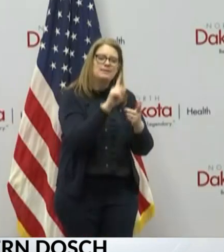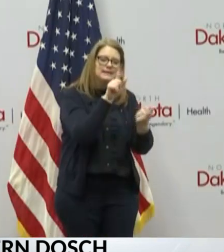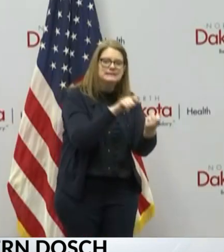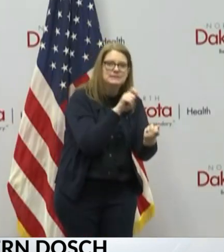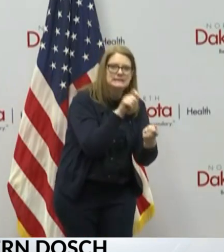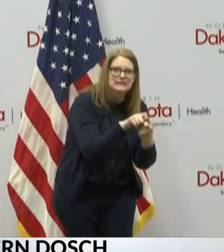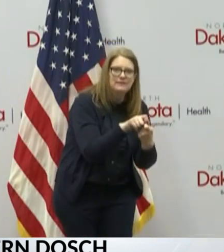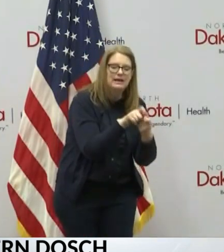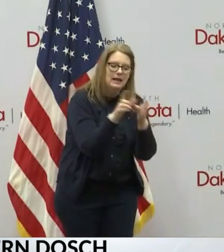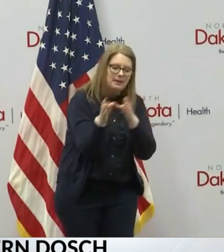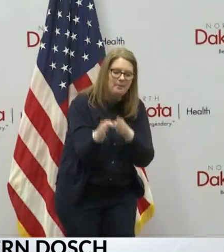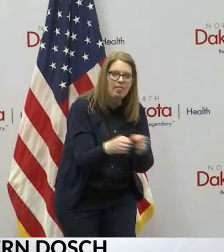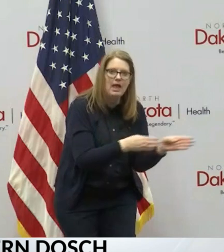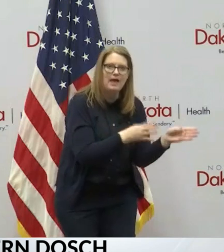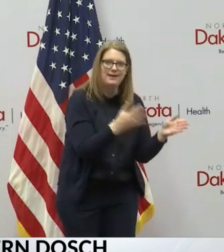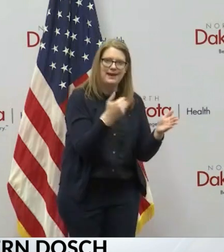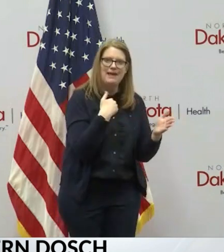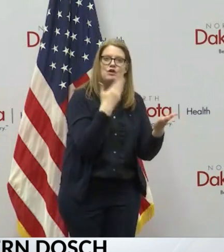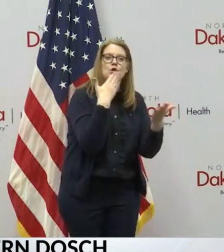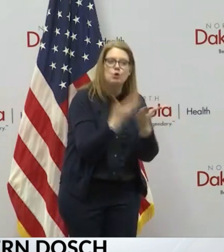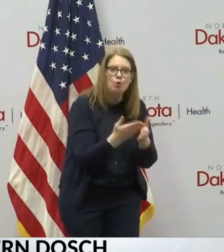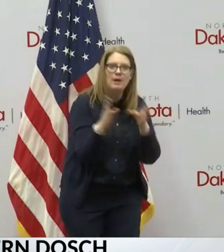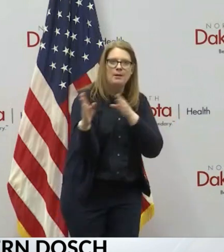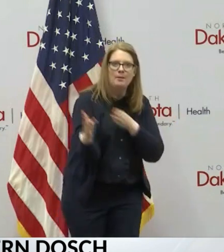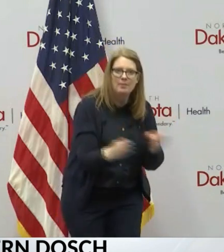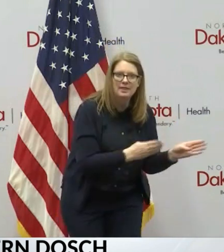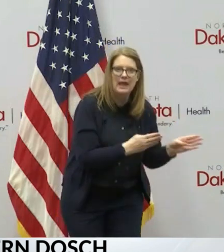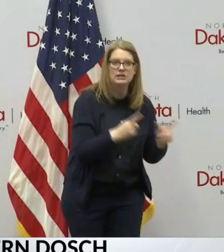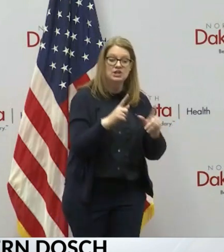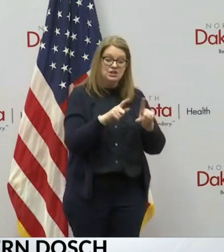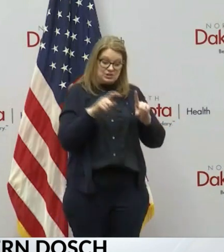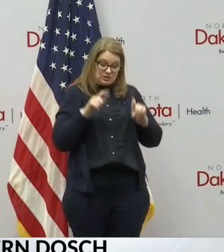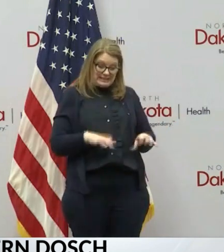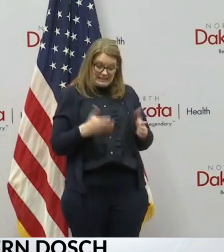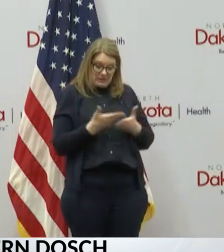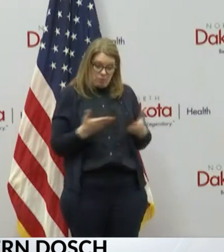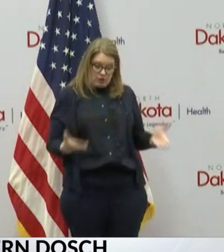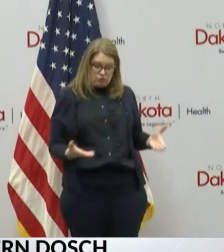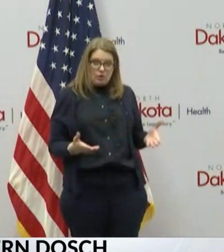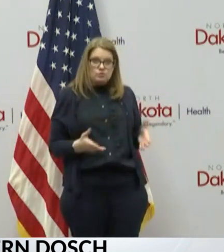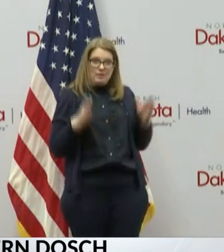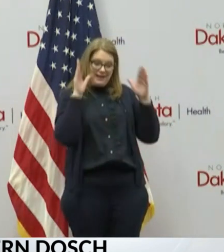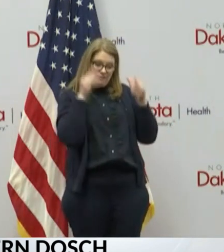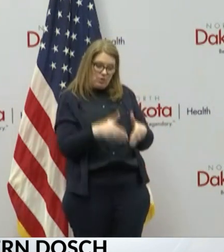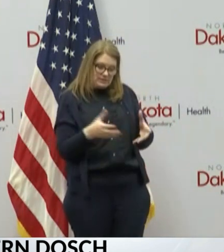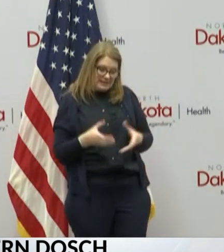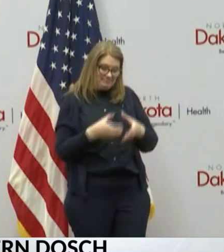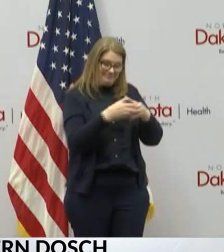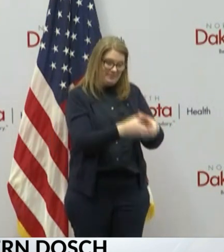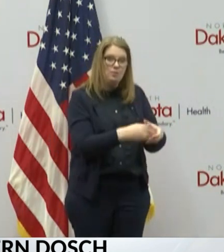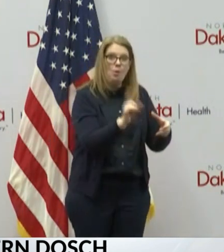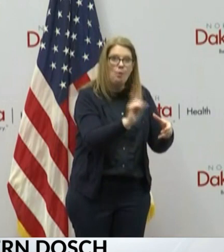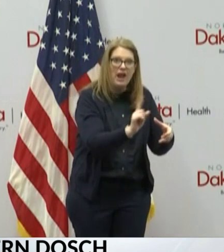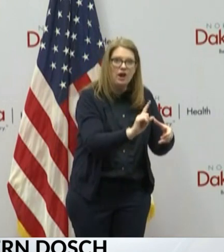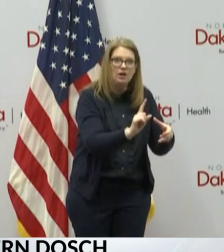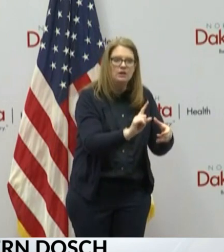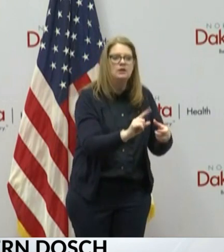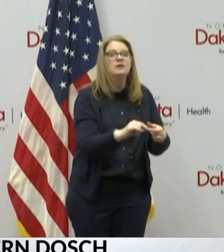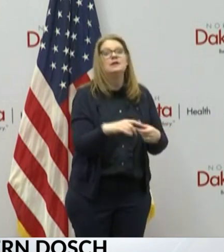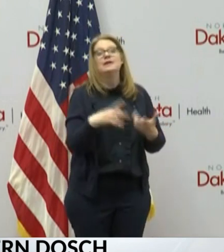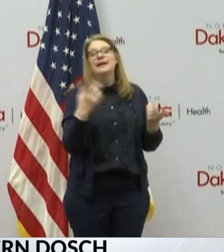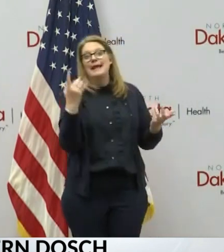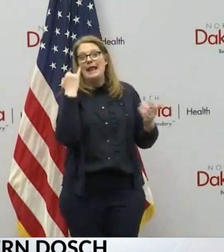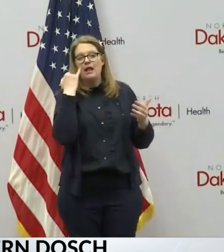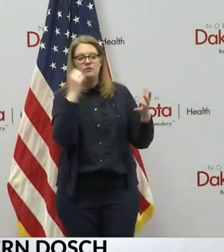to be very strategic in where those testing resources are being devoted to make sure we take care of those outbreaks